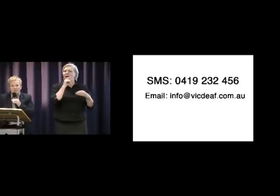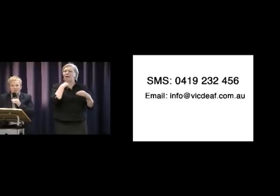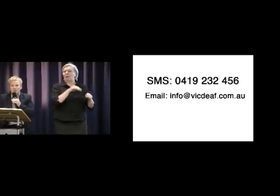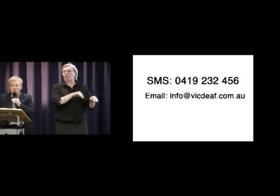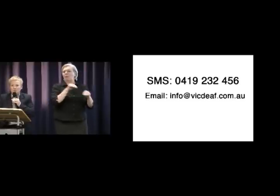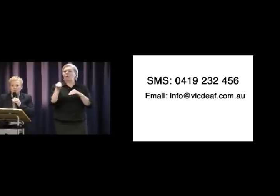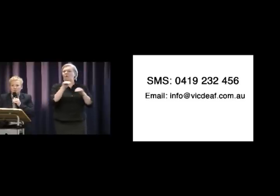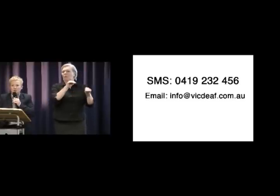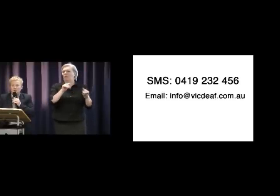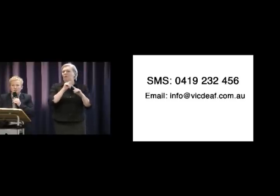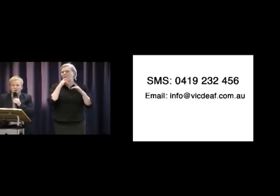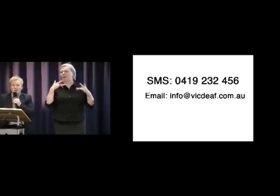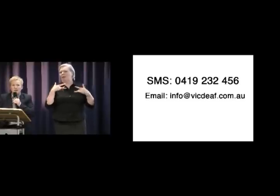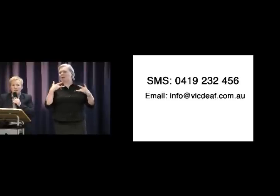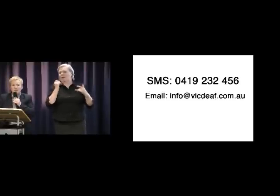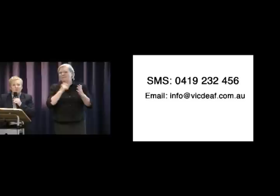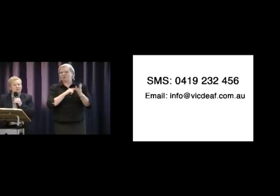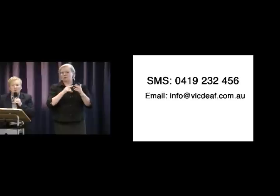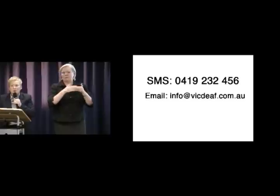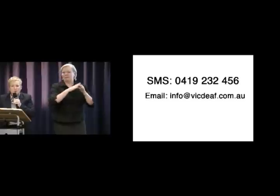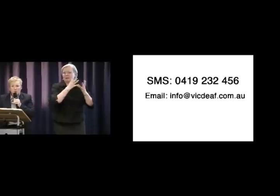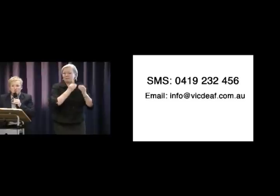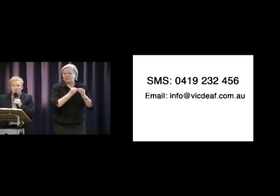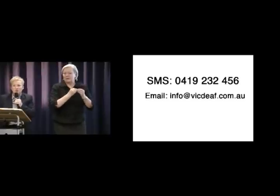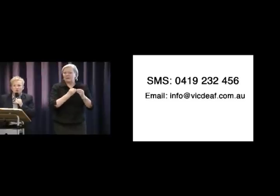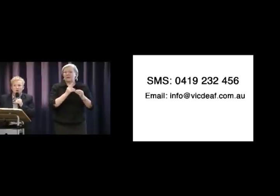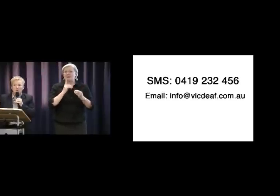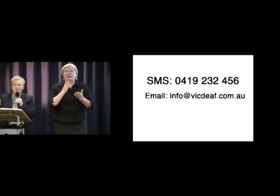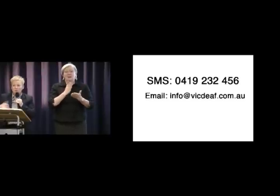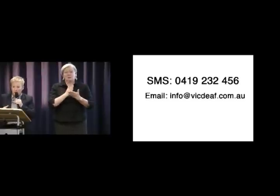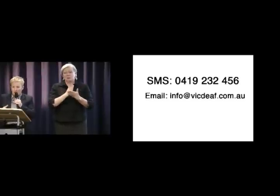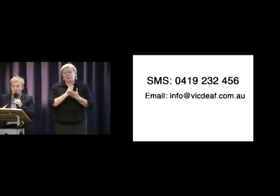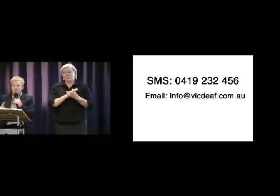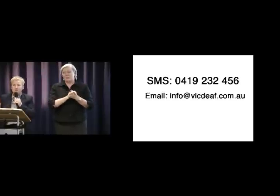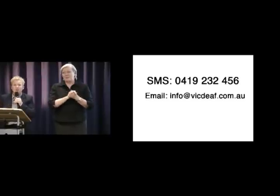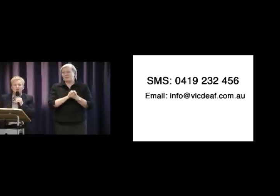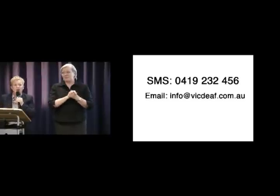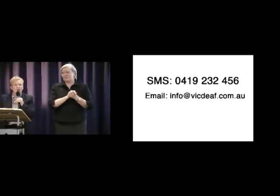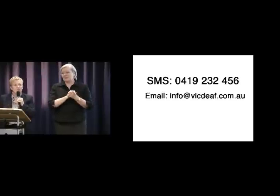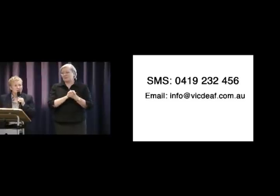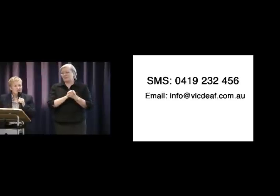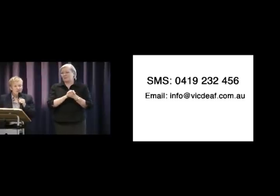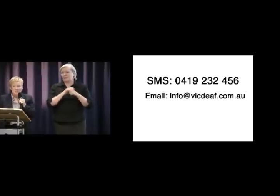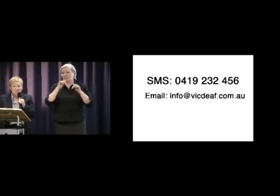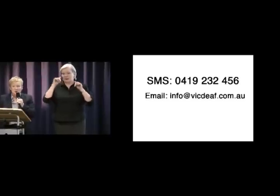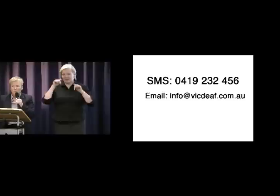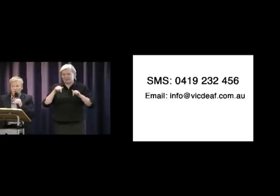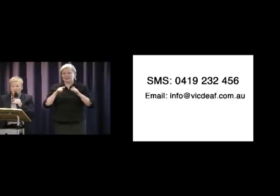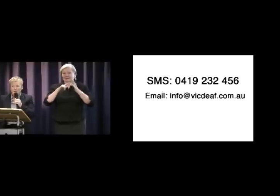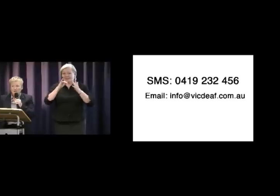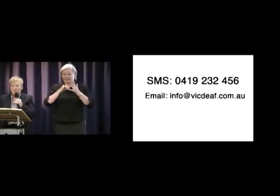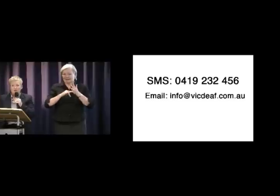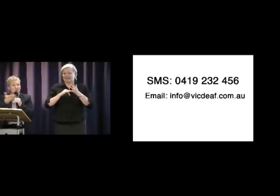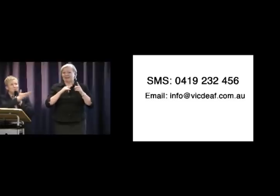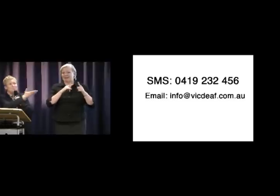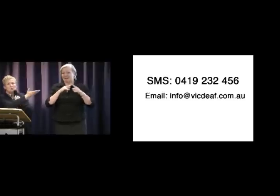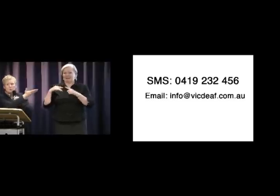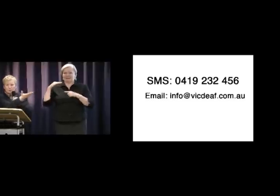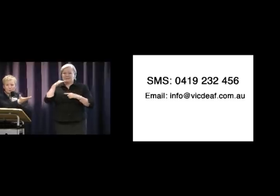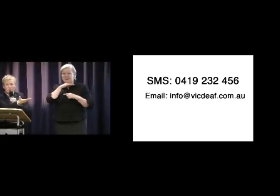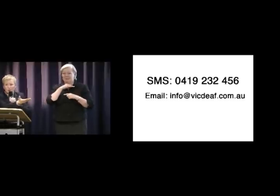and not have the responsibility. But there's no question for us, this is East Melbourne. It